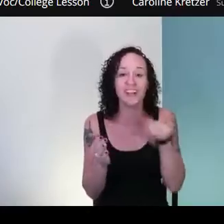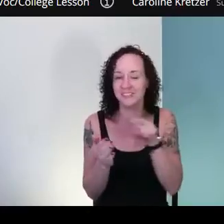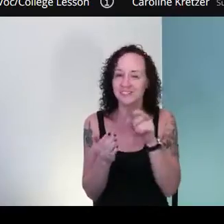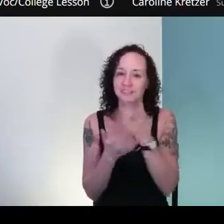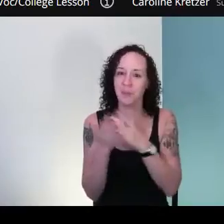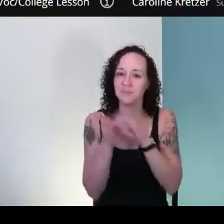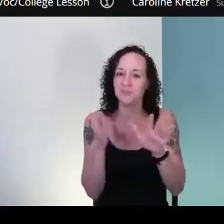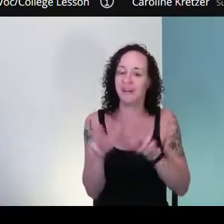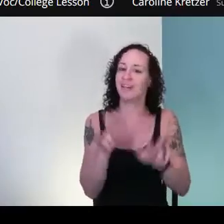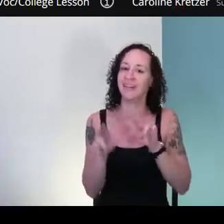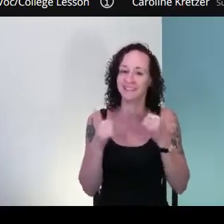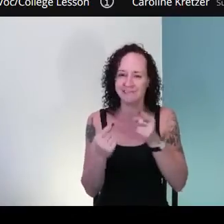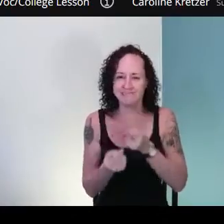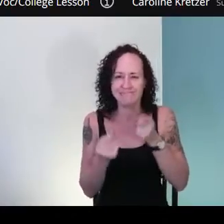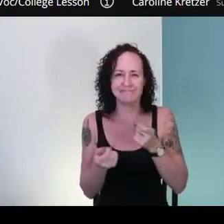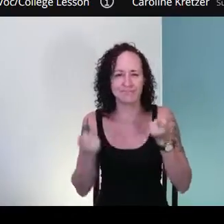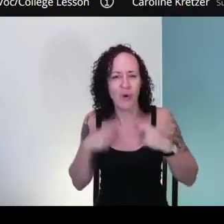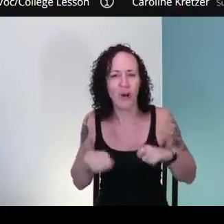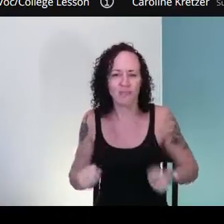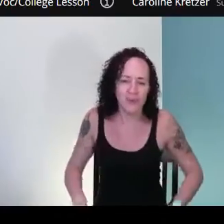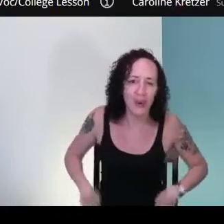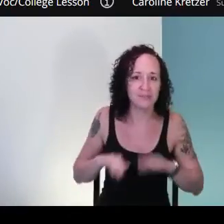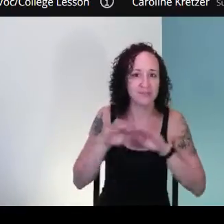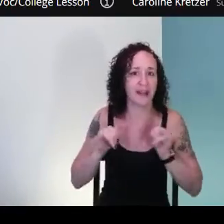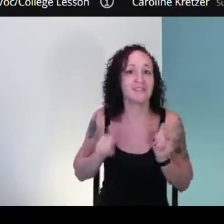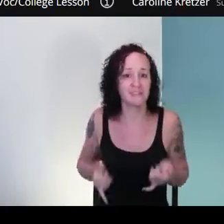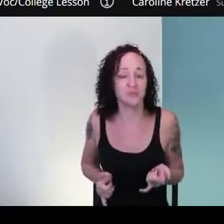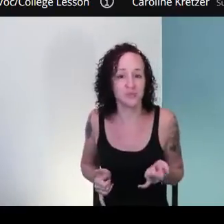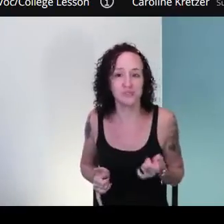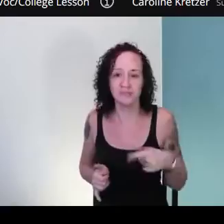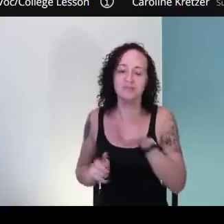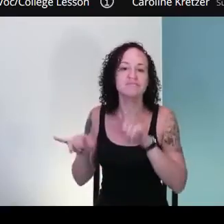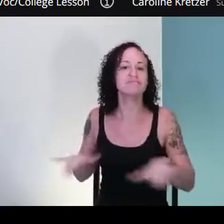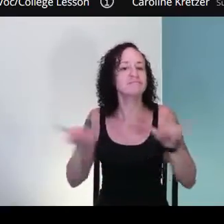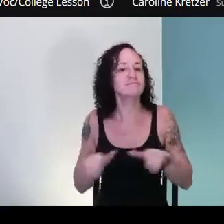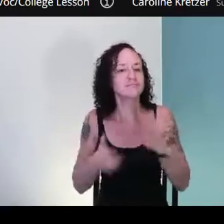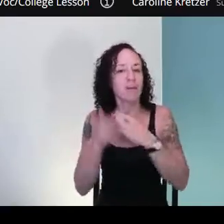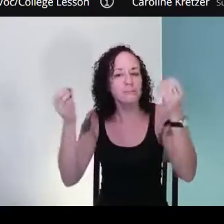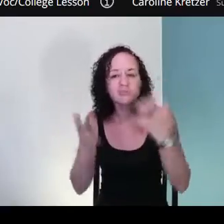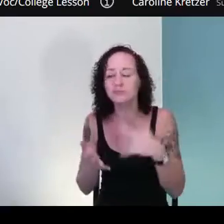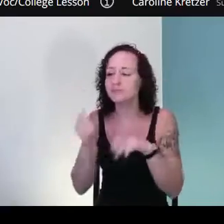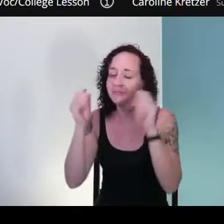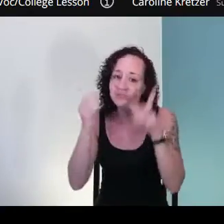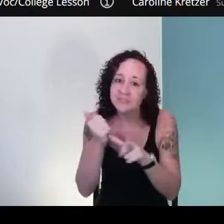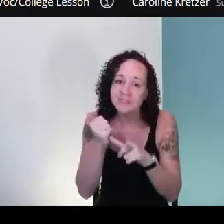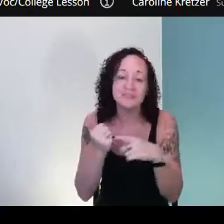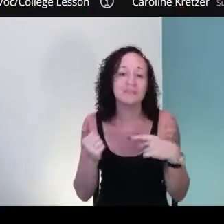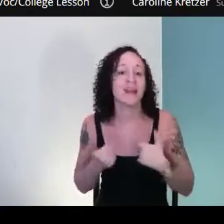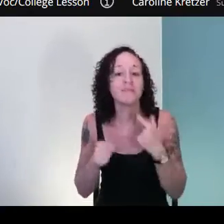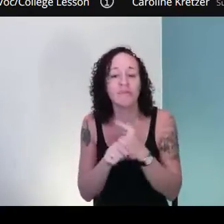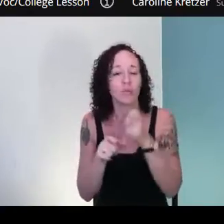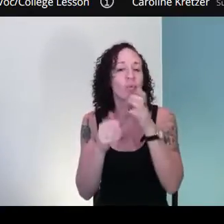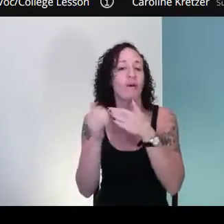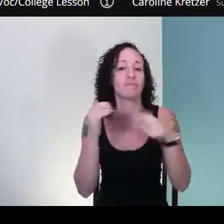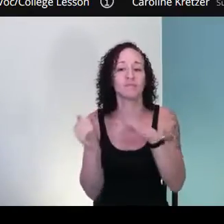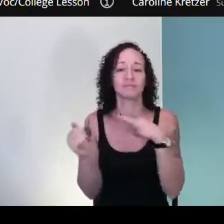talk about the idea of accepting the word no. So some students, young students in pre-K, have swimming lessons,